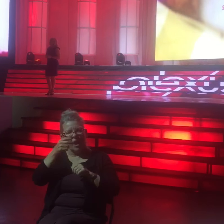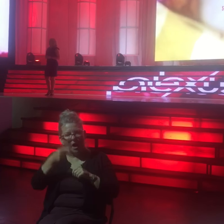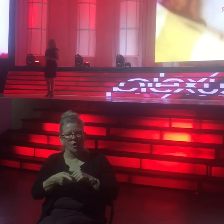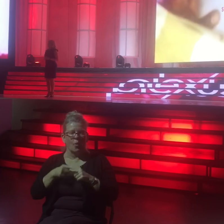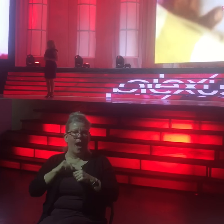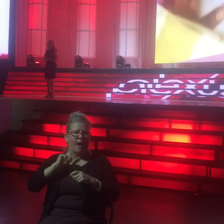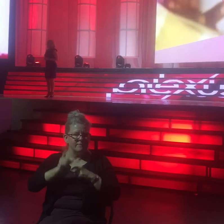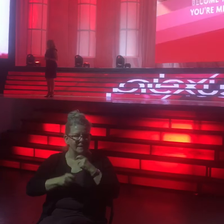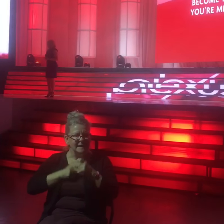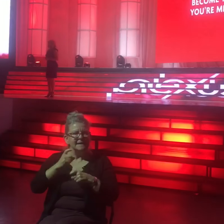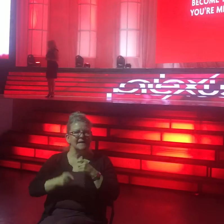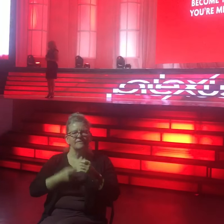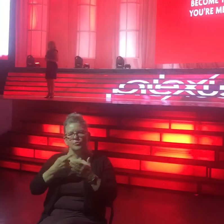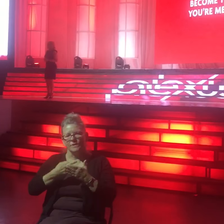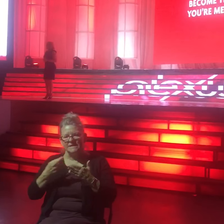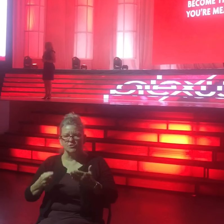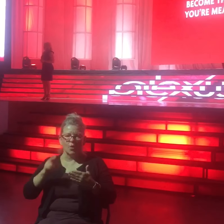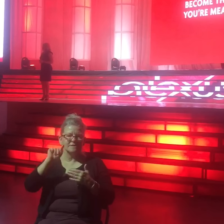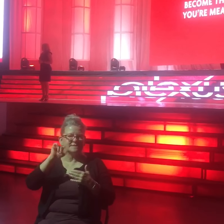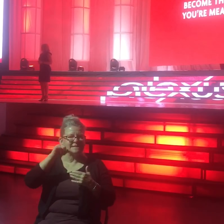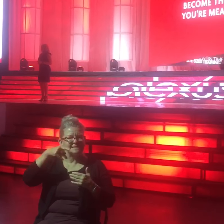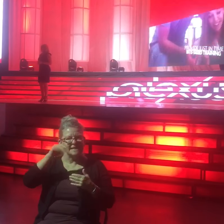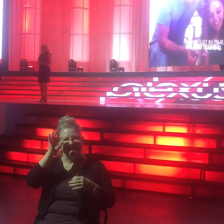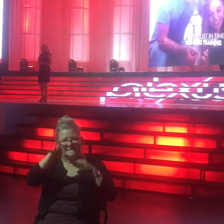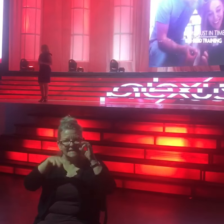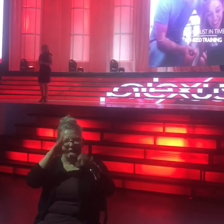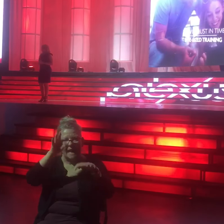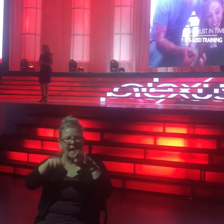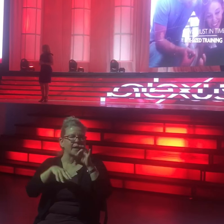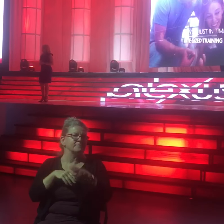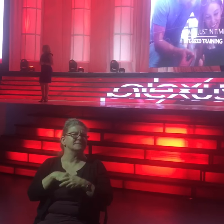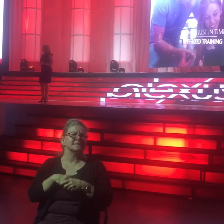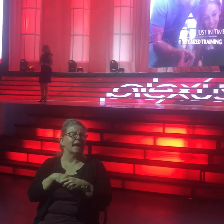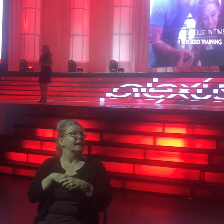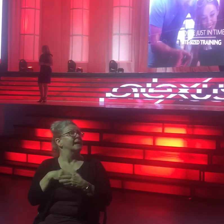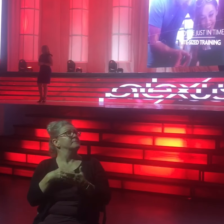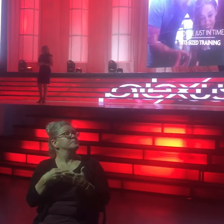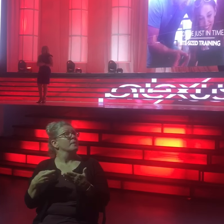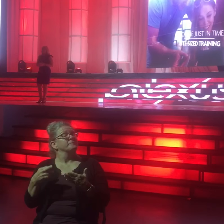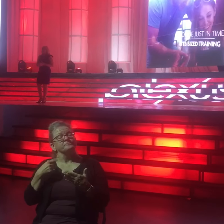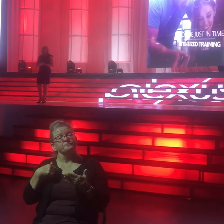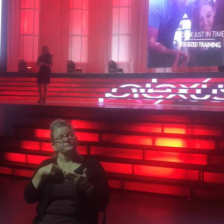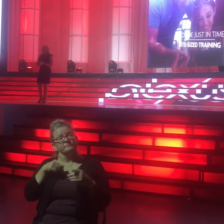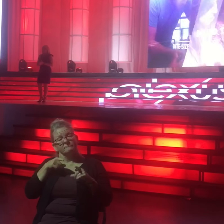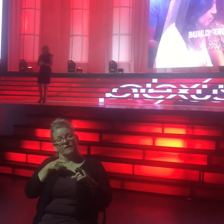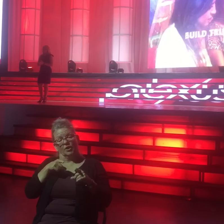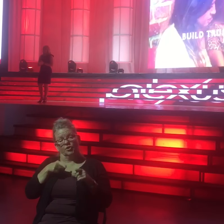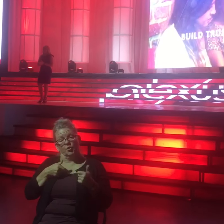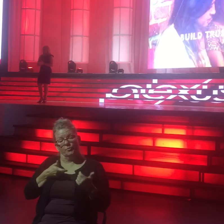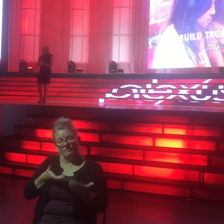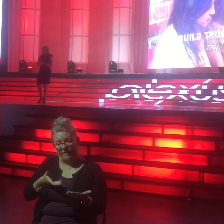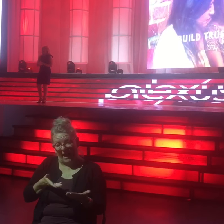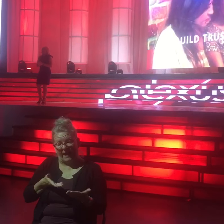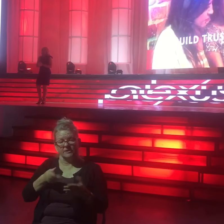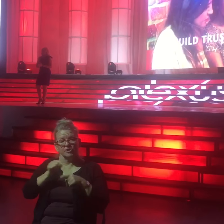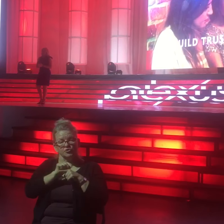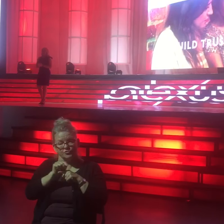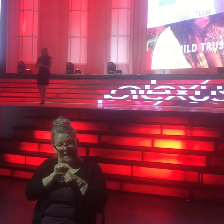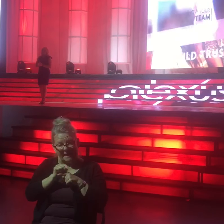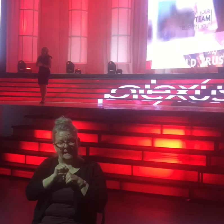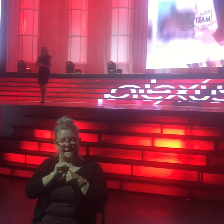videos so that you can become the leader that you're meant to be. You'll provide them with bite-sized training that builds trust within your